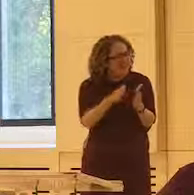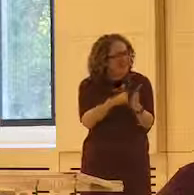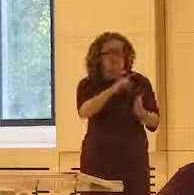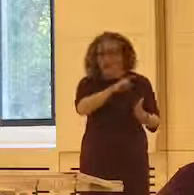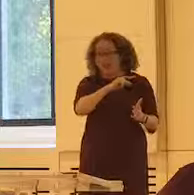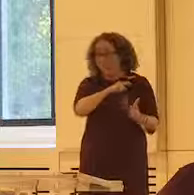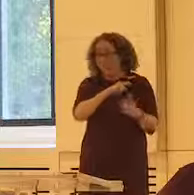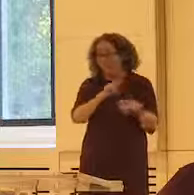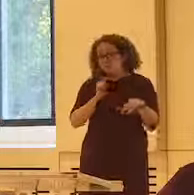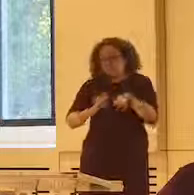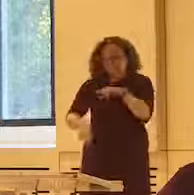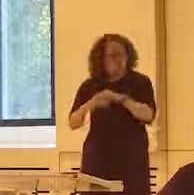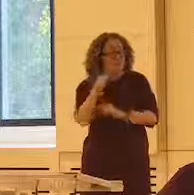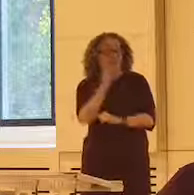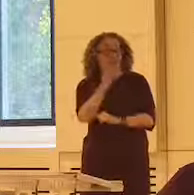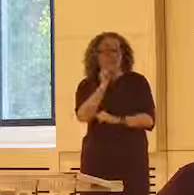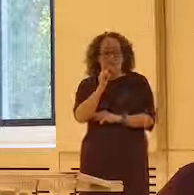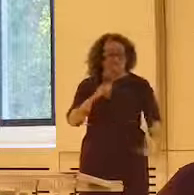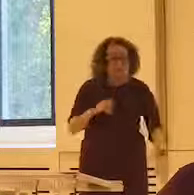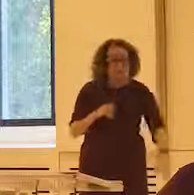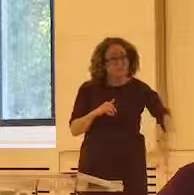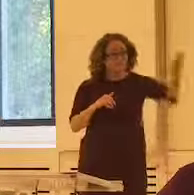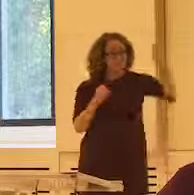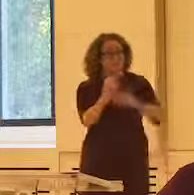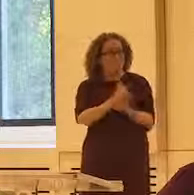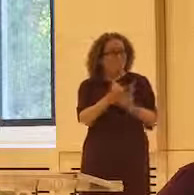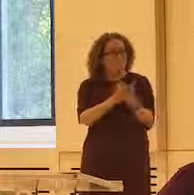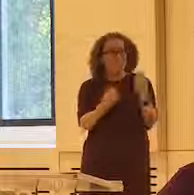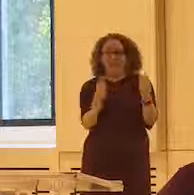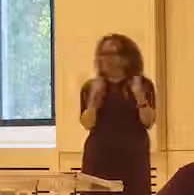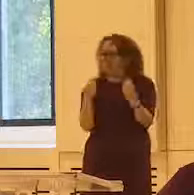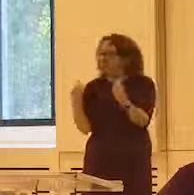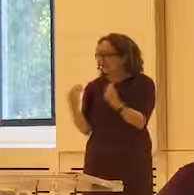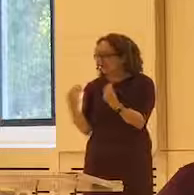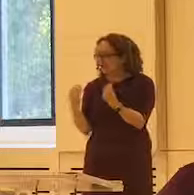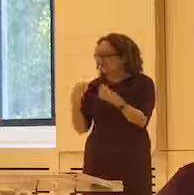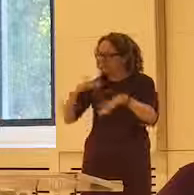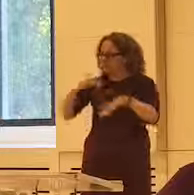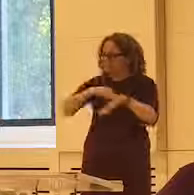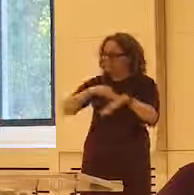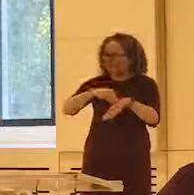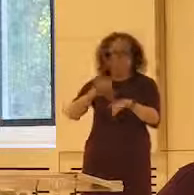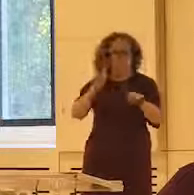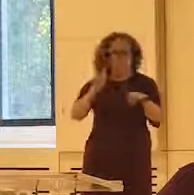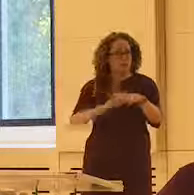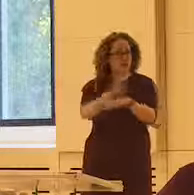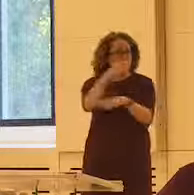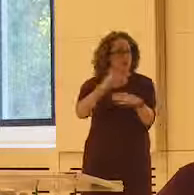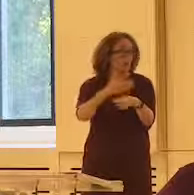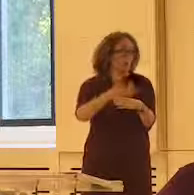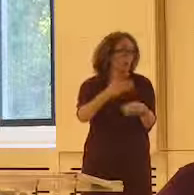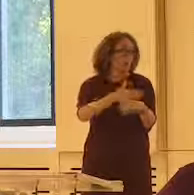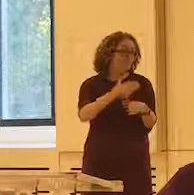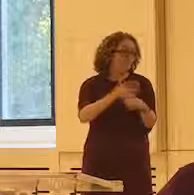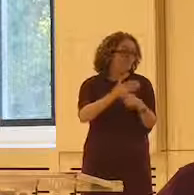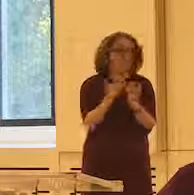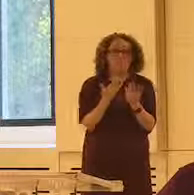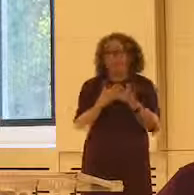economic factors, because most deaf people, as they grow up, have bad education, poor education, so that impacts on their future careers,